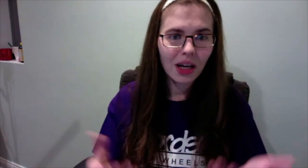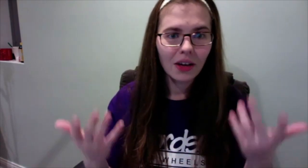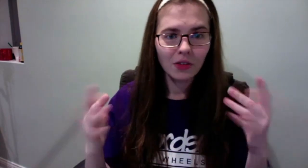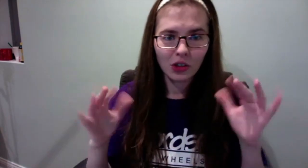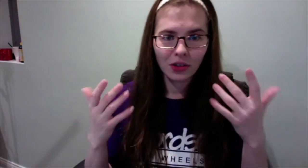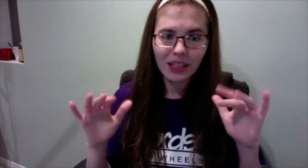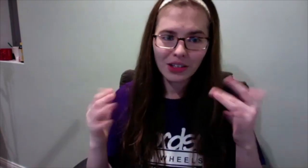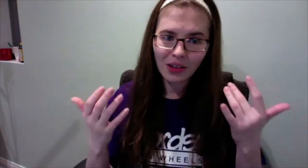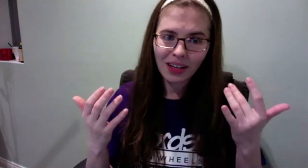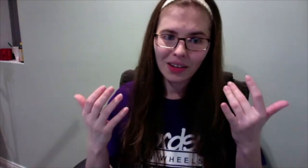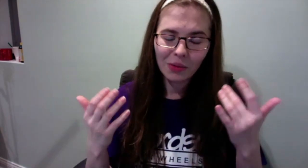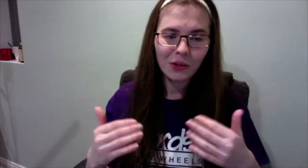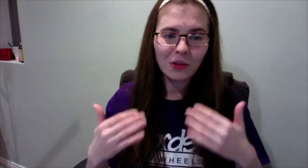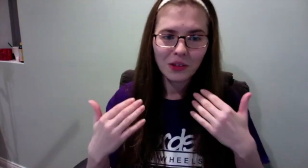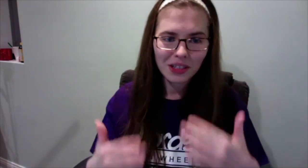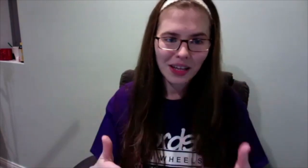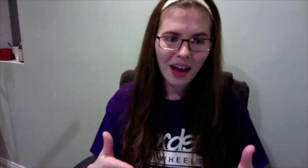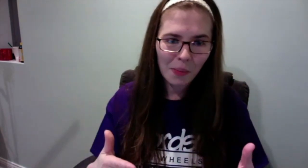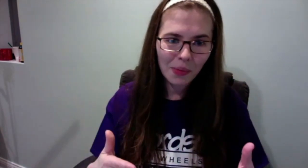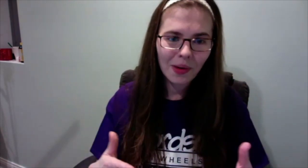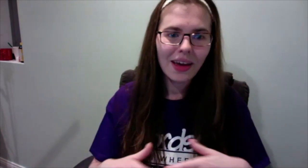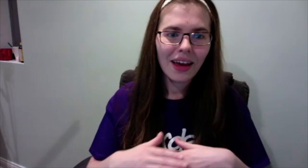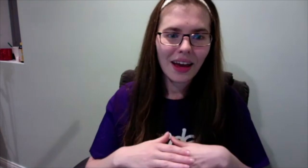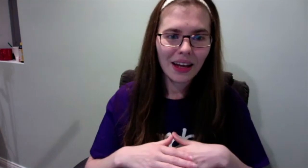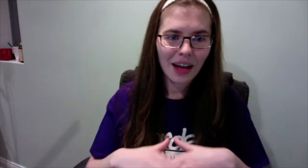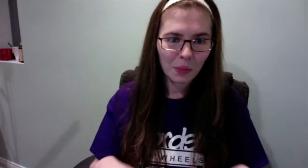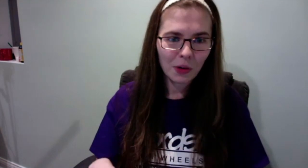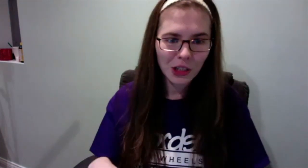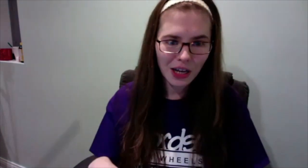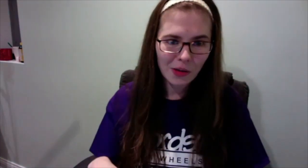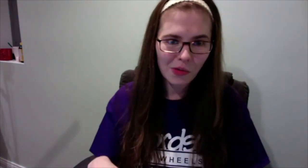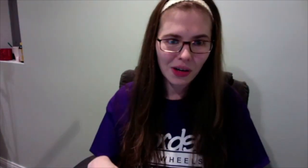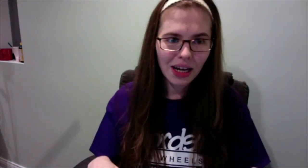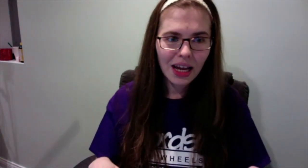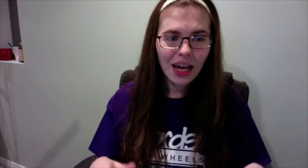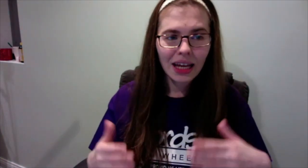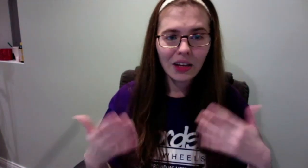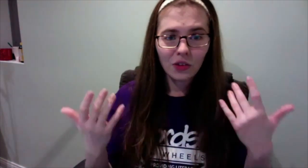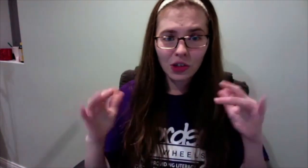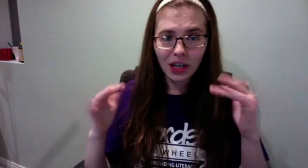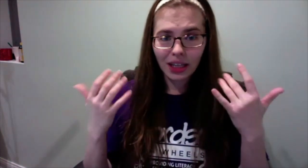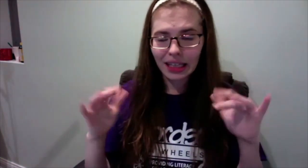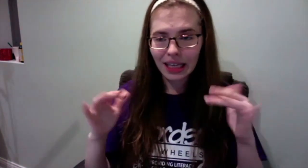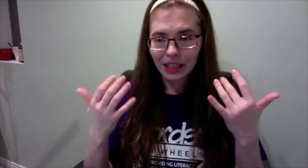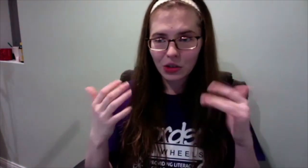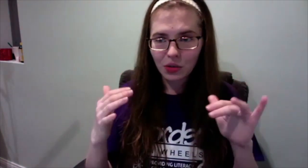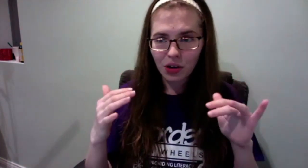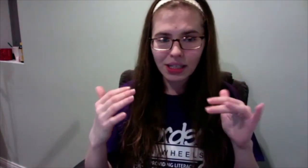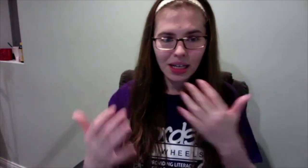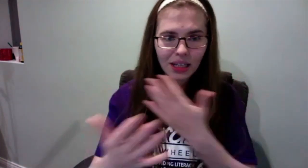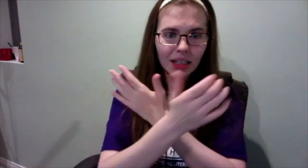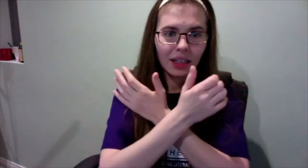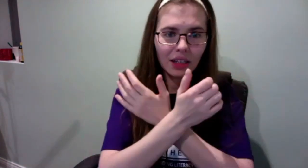she told us all done, we knew to stop and not push it anymore. And if your child can't do all done, you can